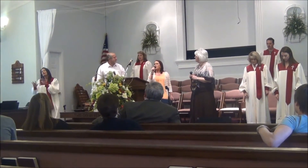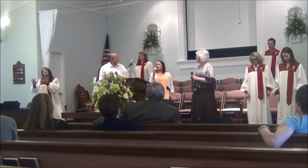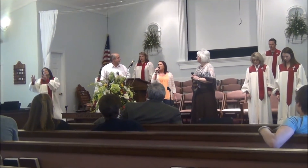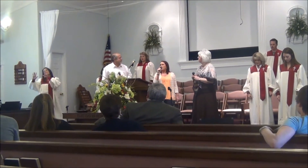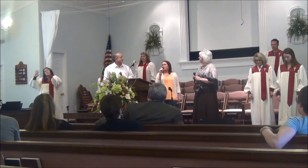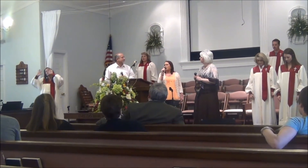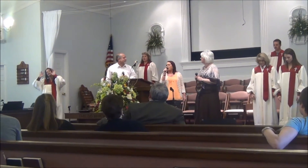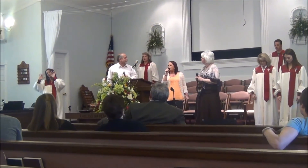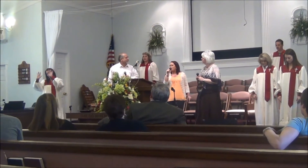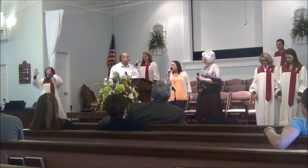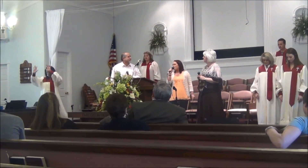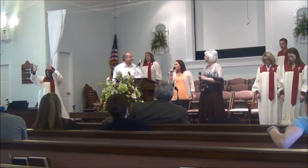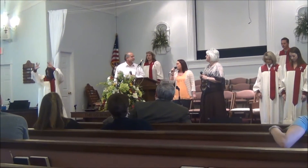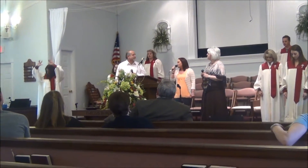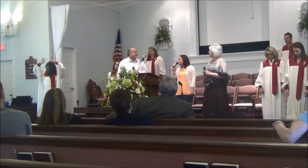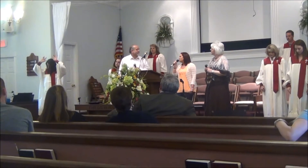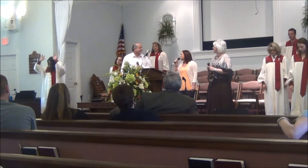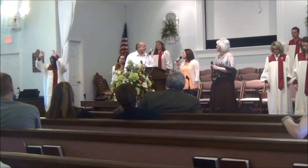so great.